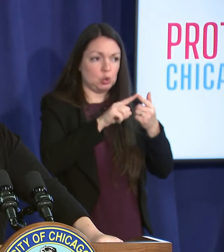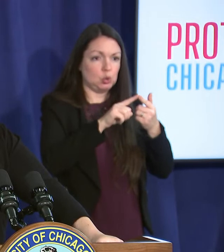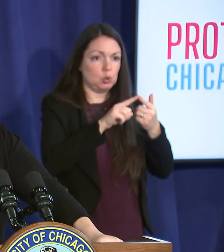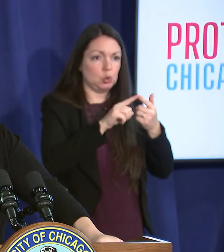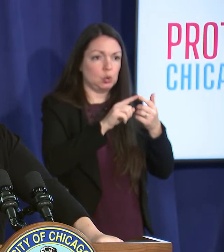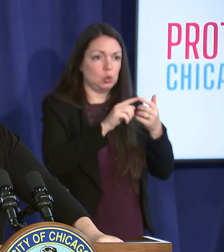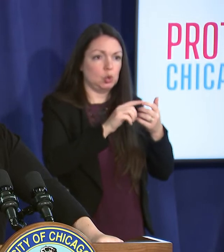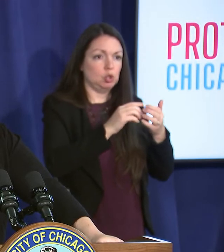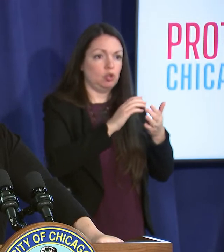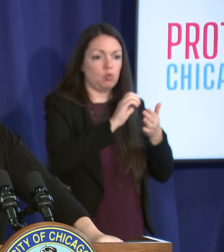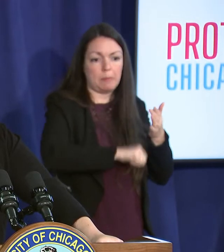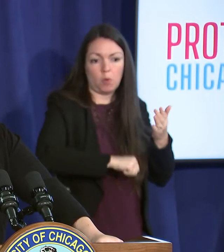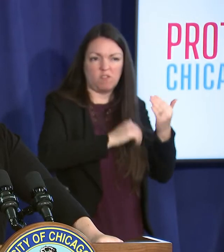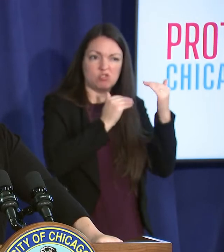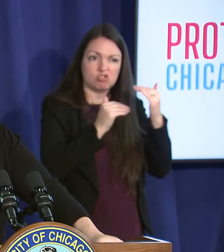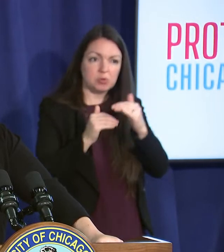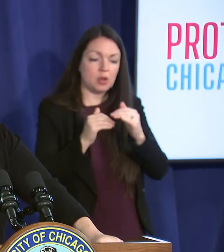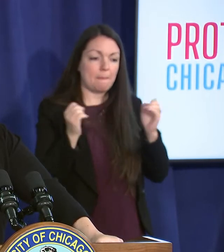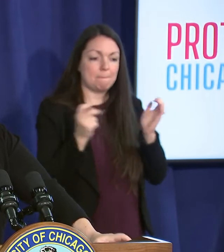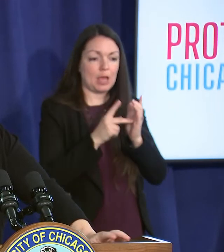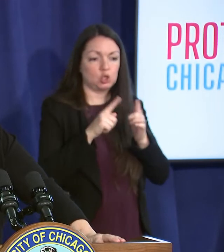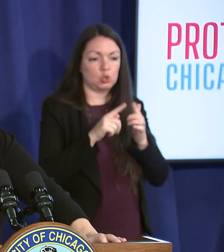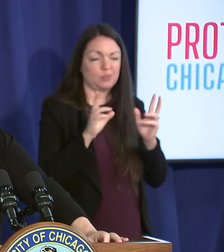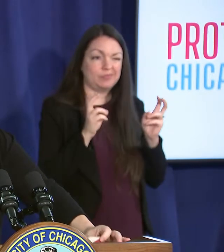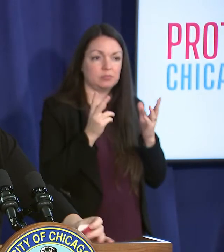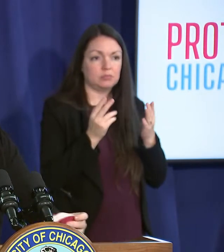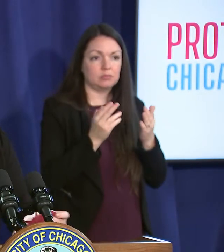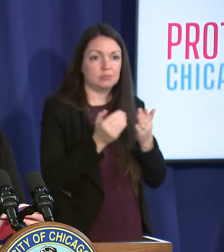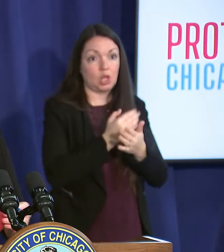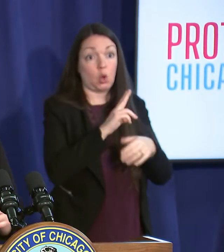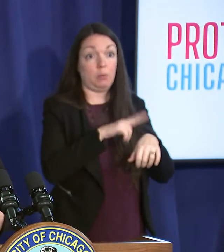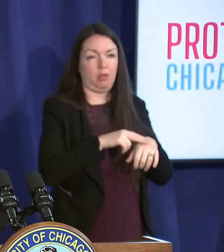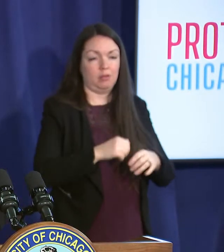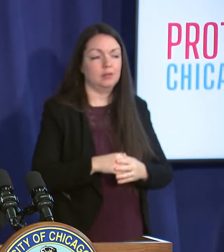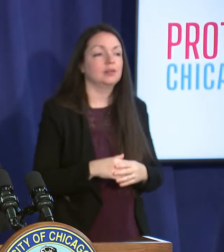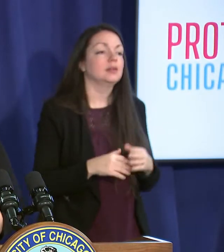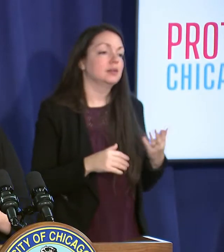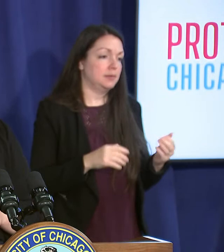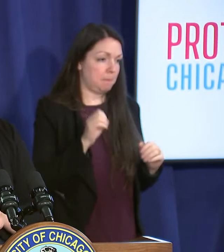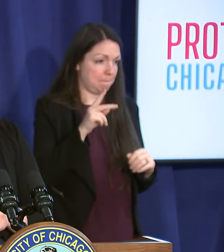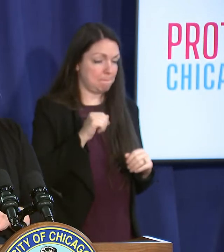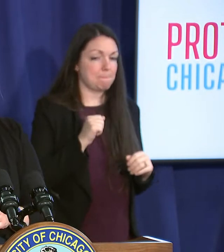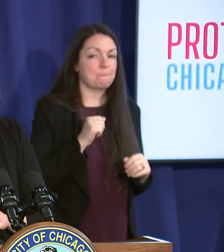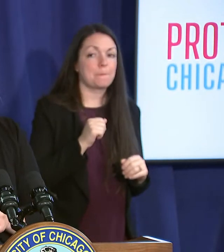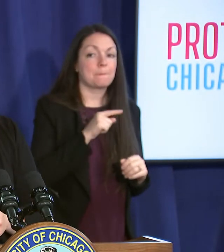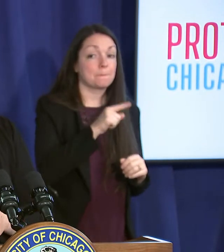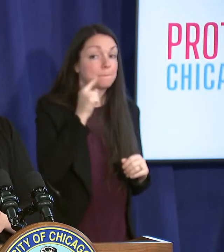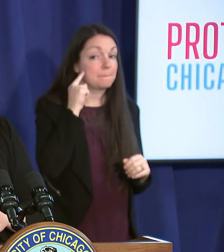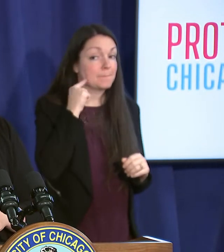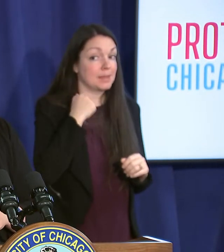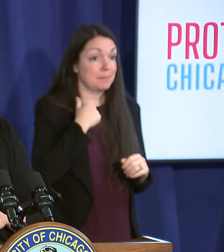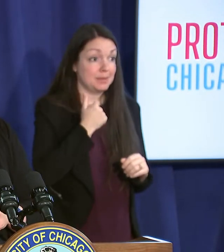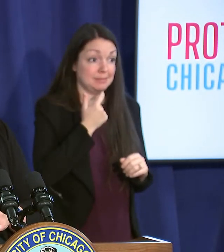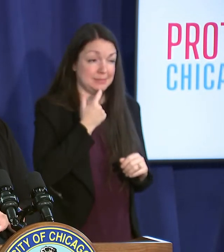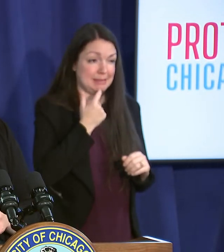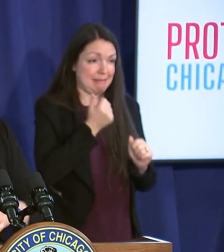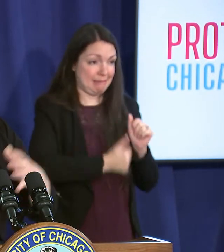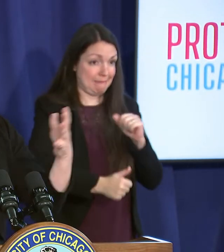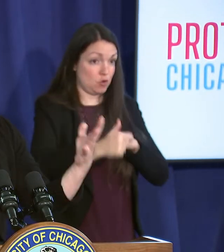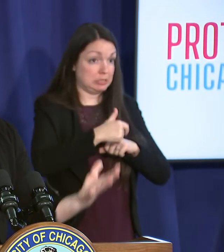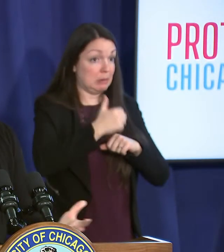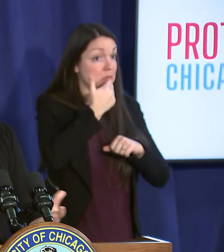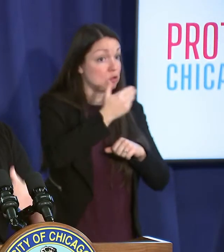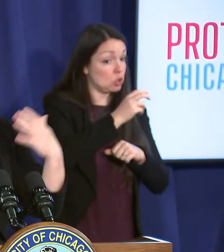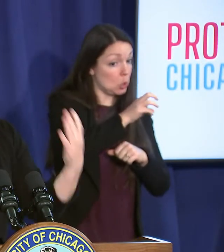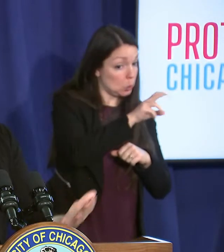and get back to whatever our new normal is going to be? So a couple things on that. You heard me saying every time there was